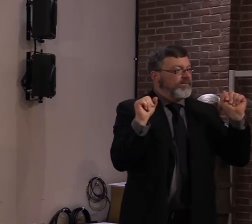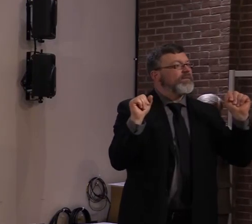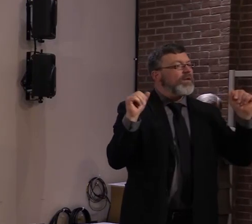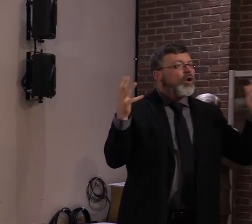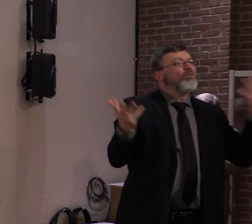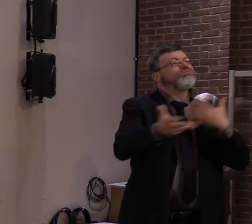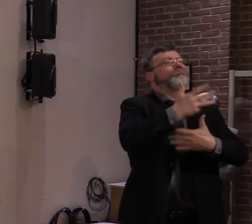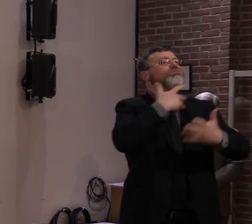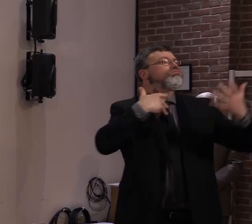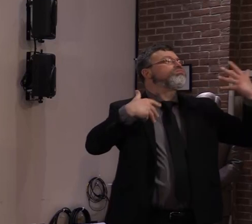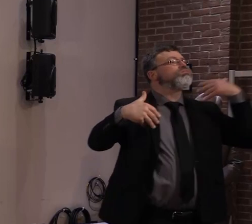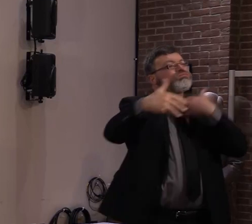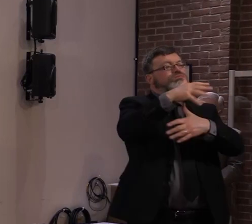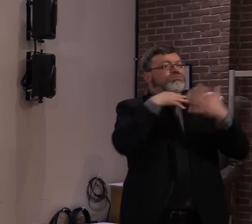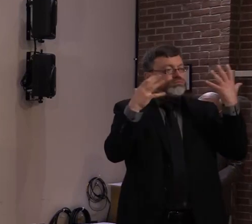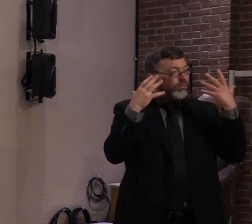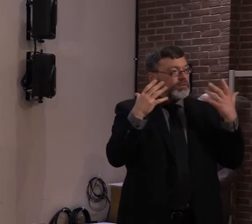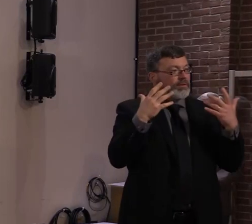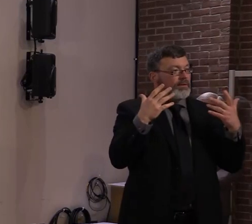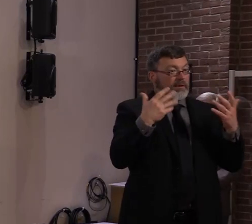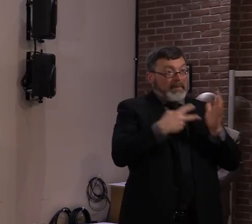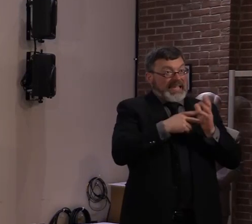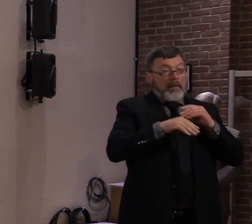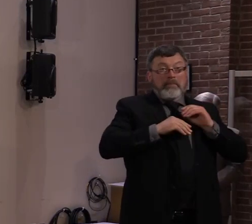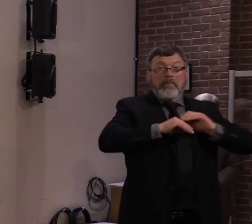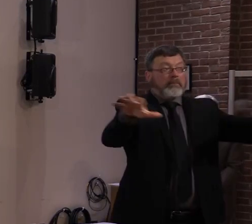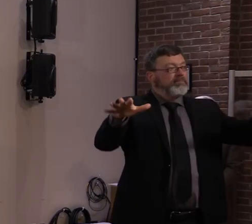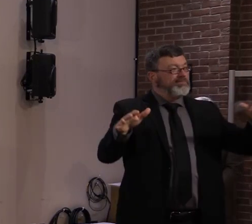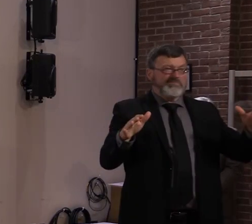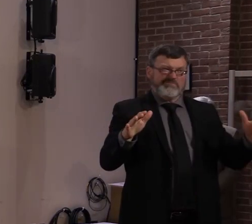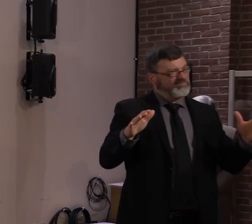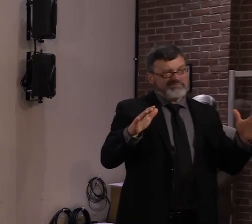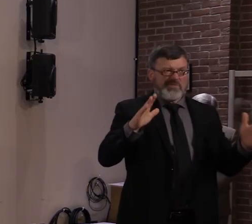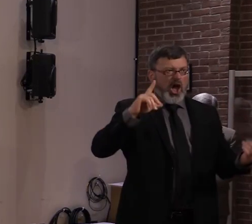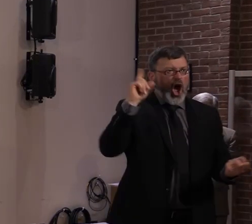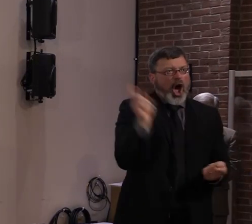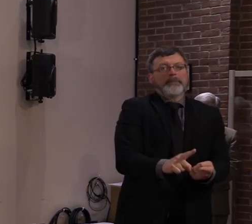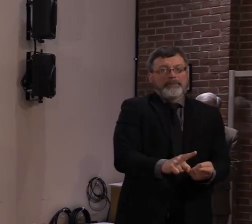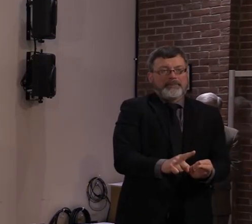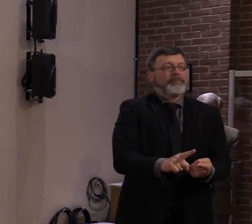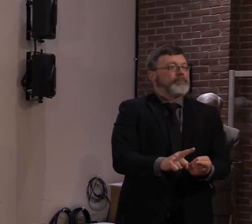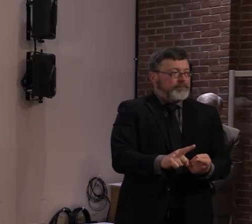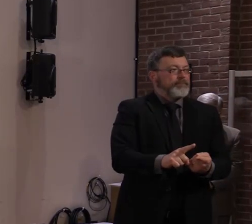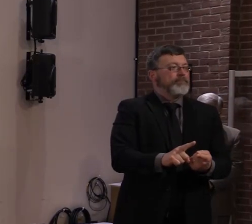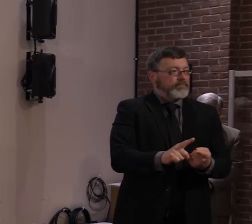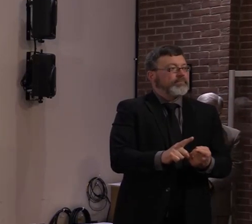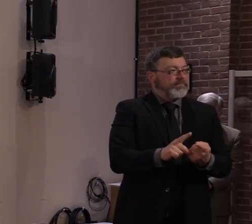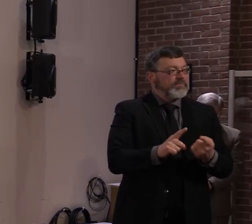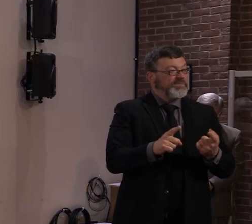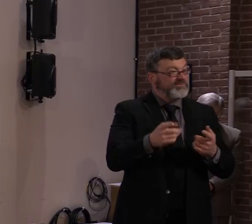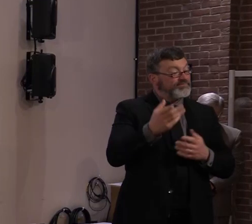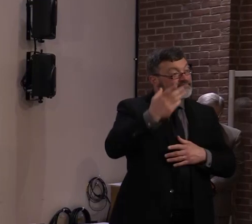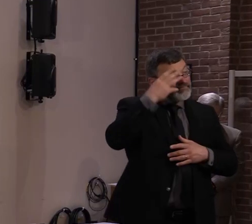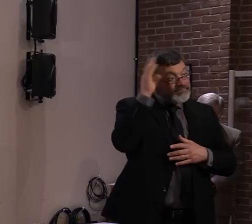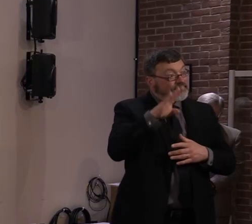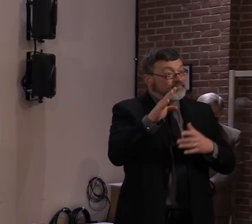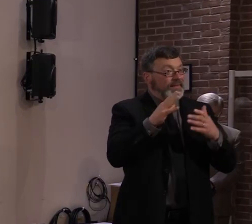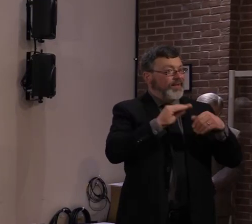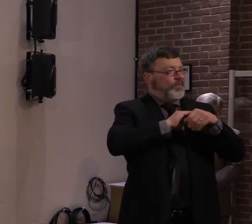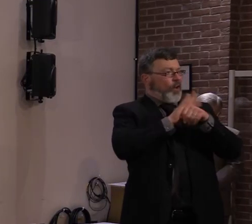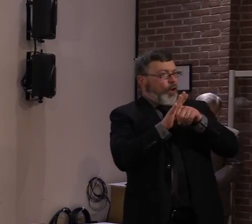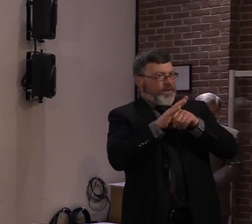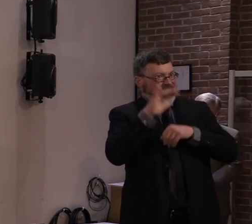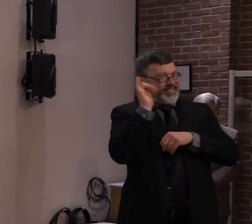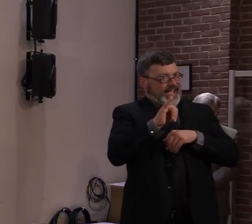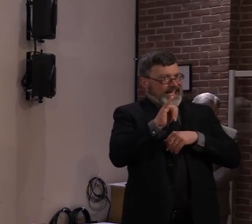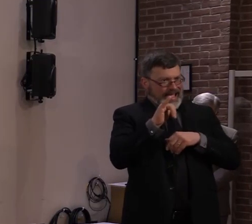of transmission becomes even smaller. And we know more about the ways this virus can successfully be transmitted between